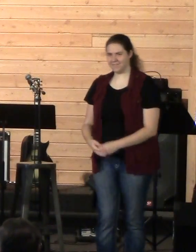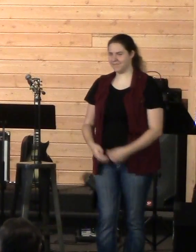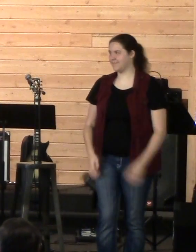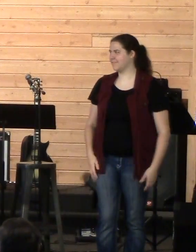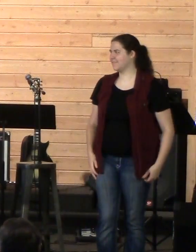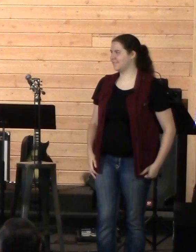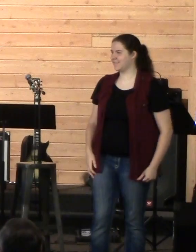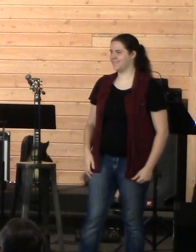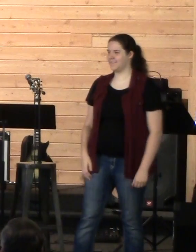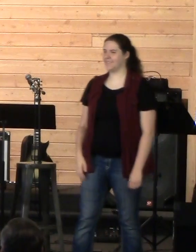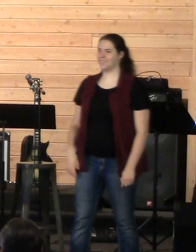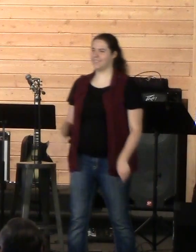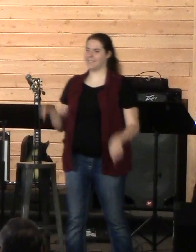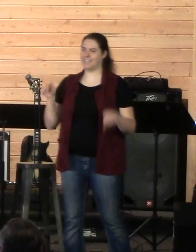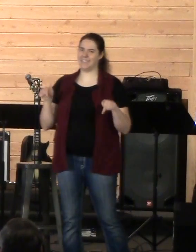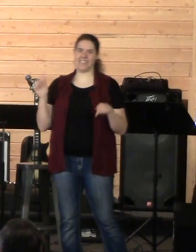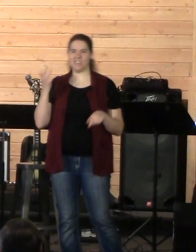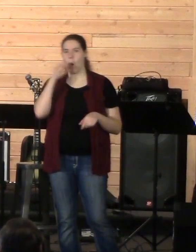This is Old Home Week.